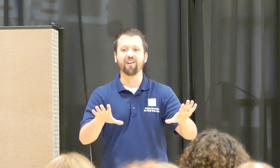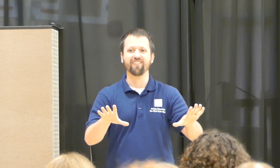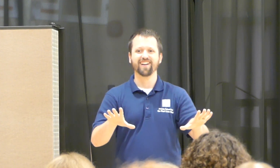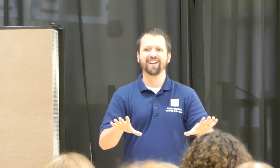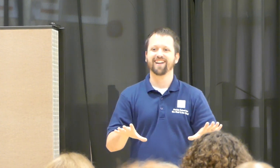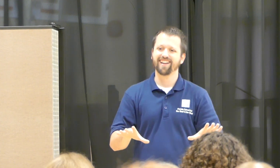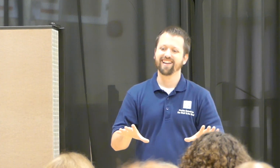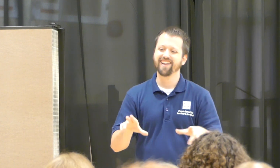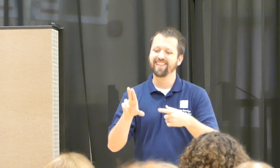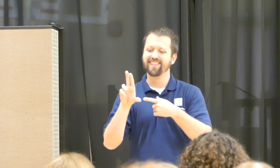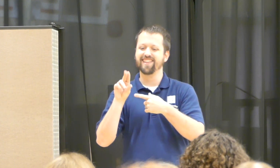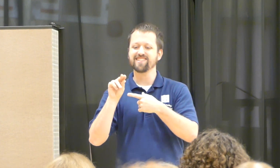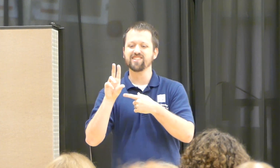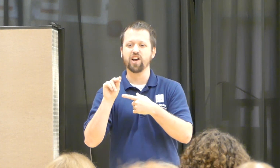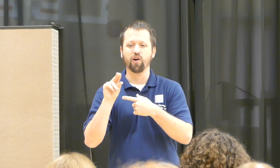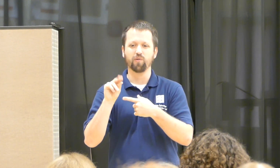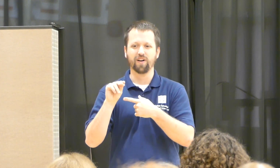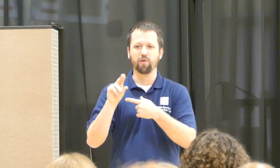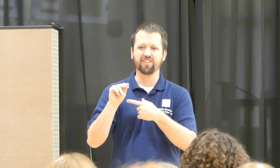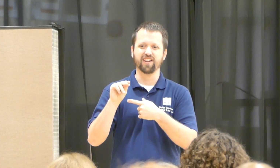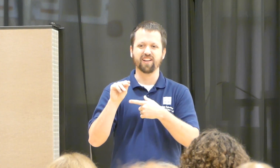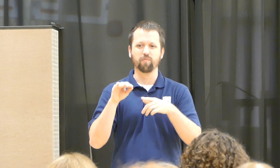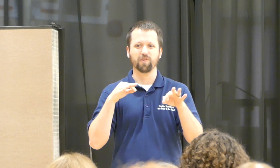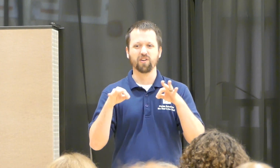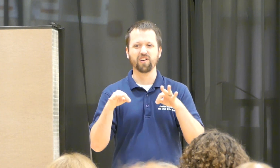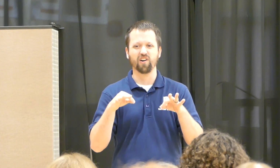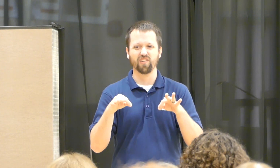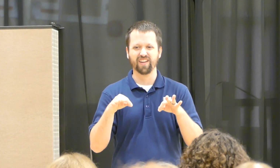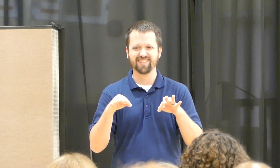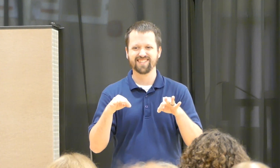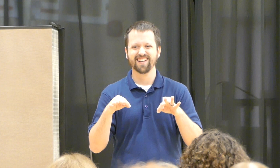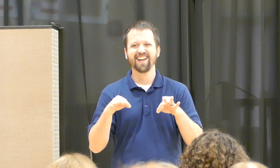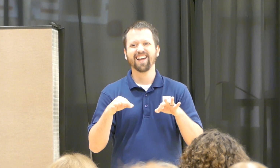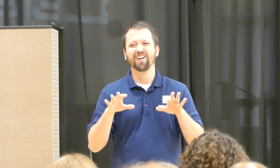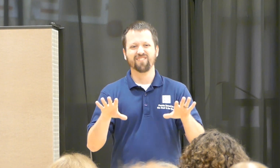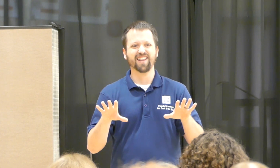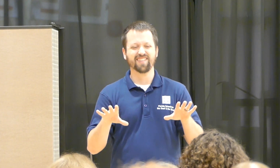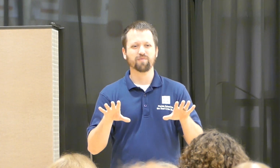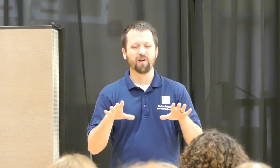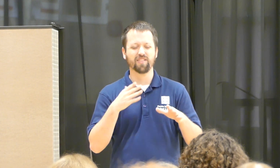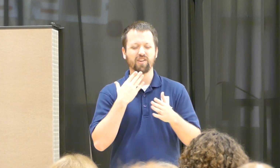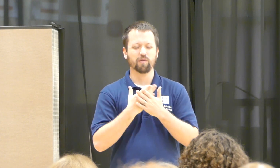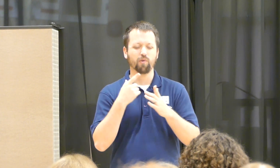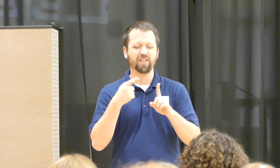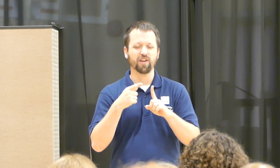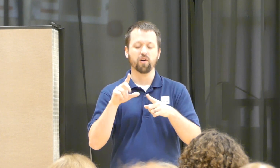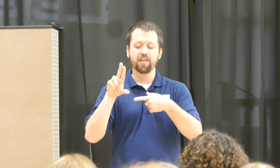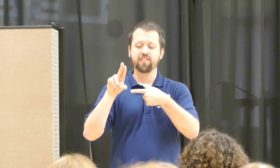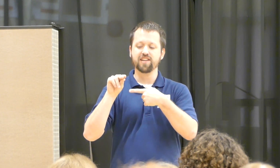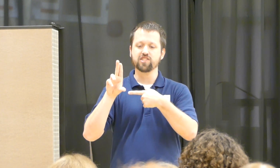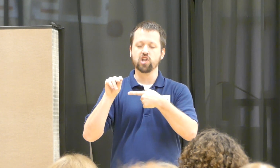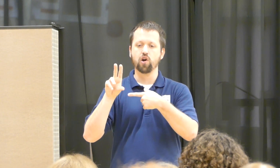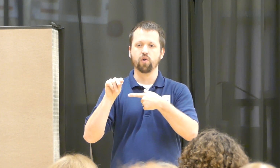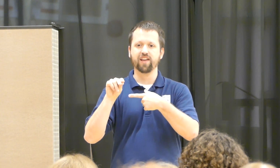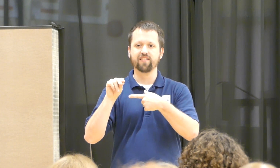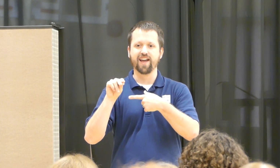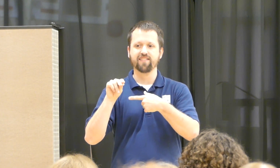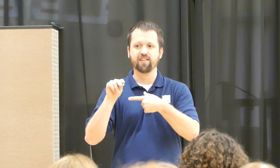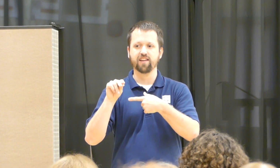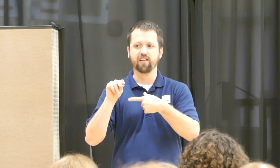So, this no, I wasn't going to go into all this, but it's a good point though. This no is as in like